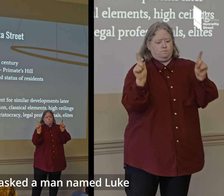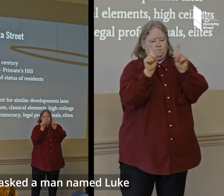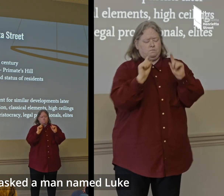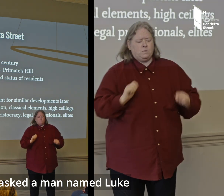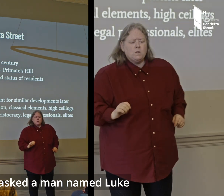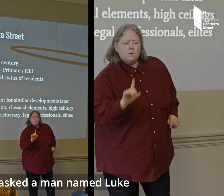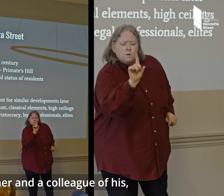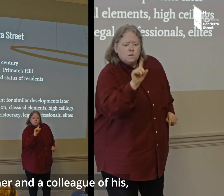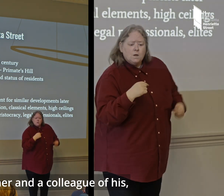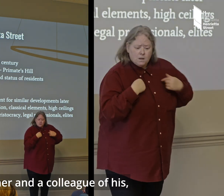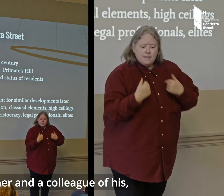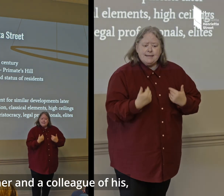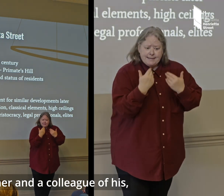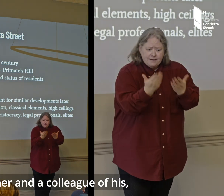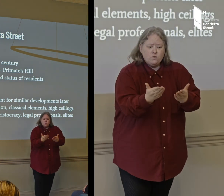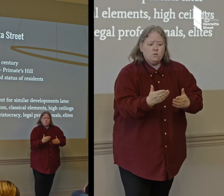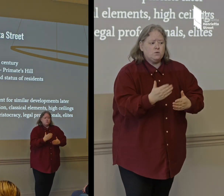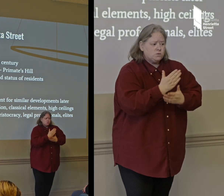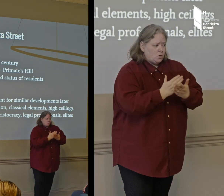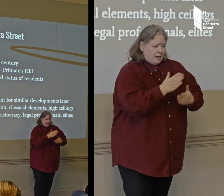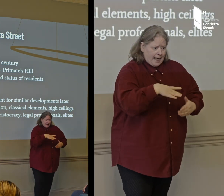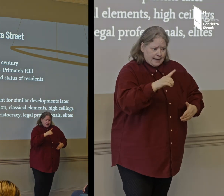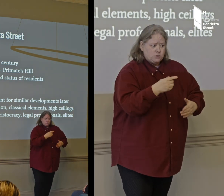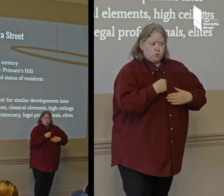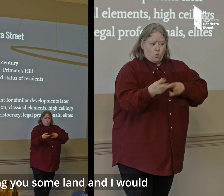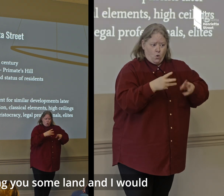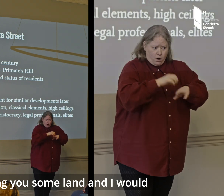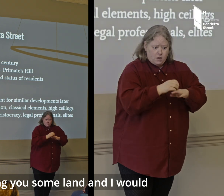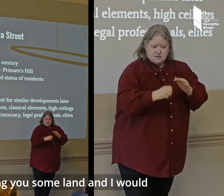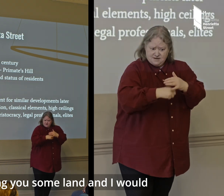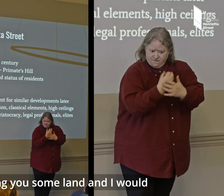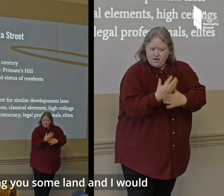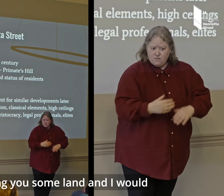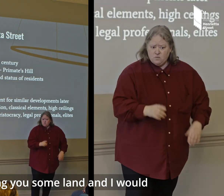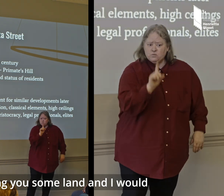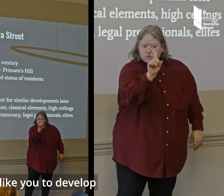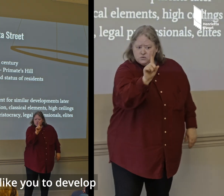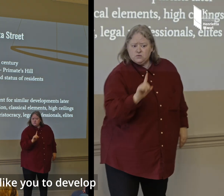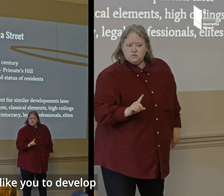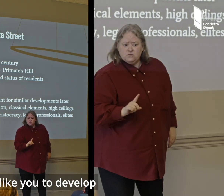asked a man named Luke Gardner and a colleague of his, I am giving you some land and I would like you to develop